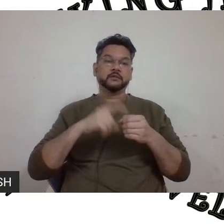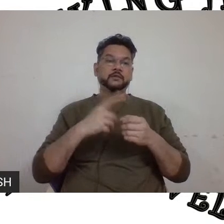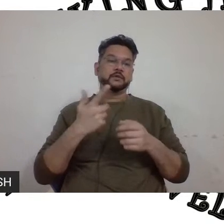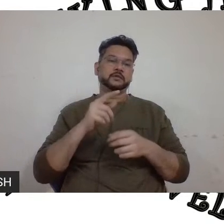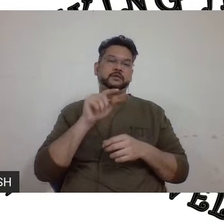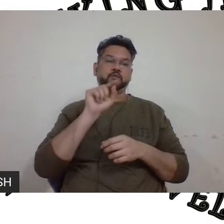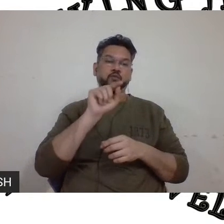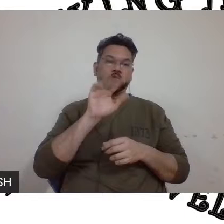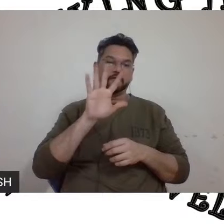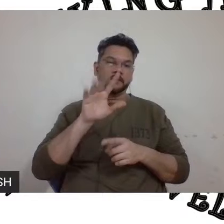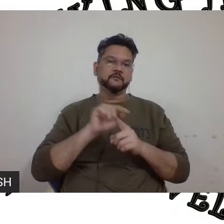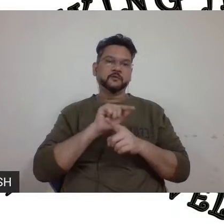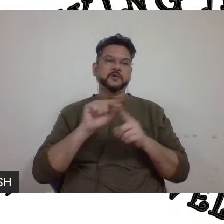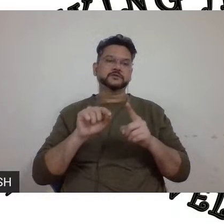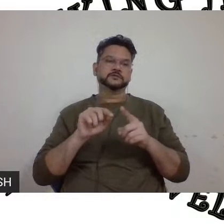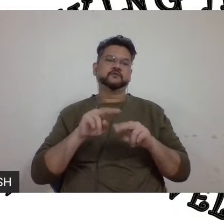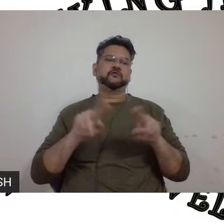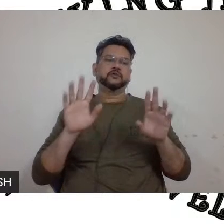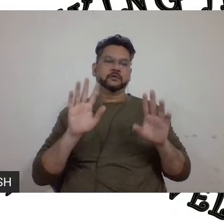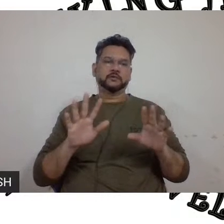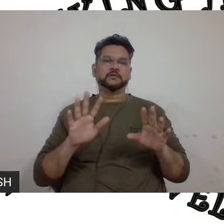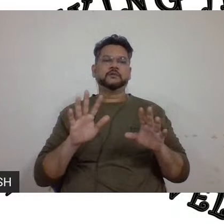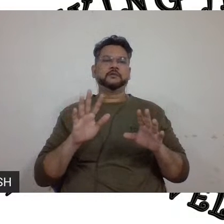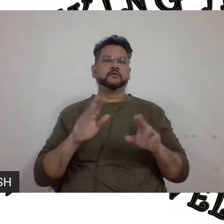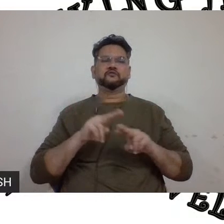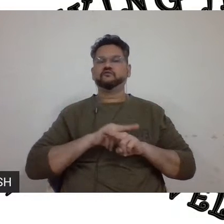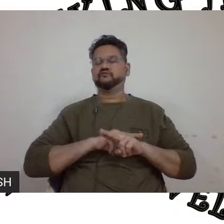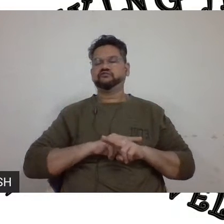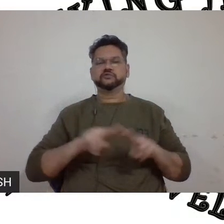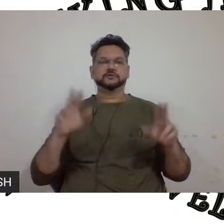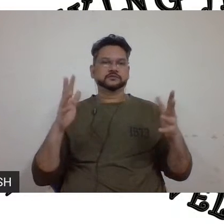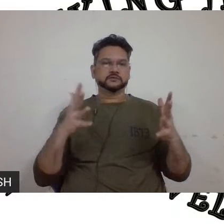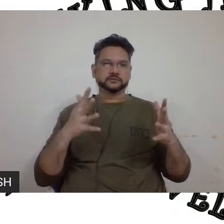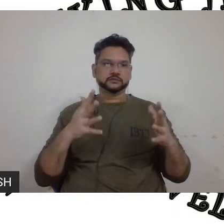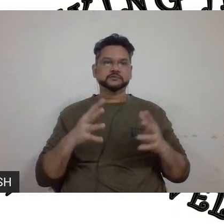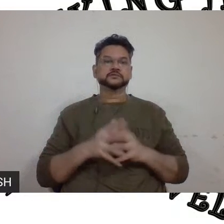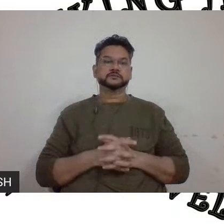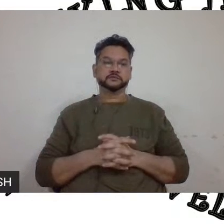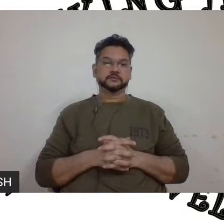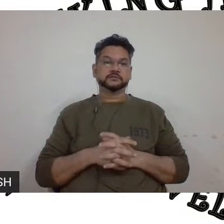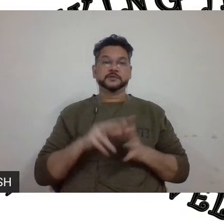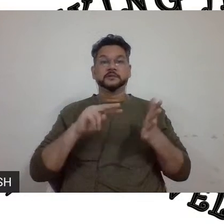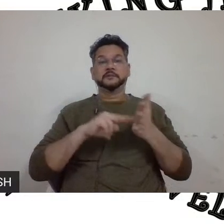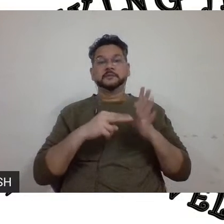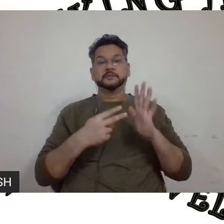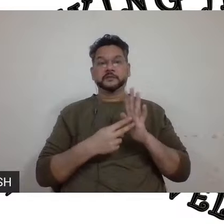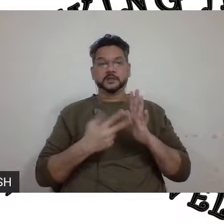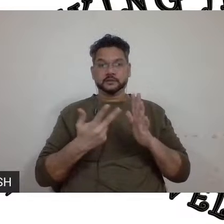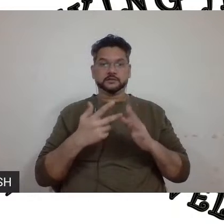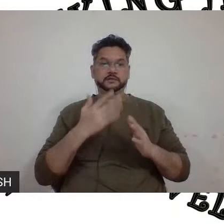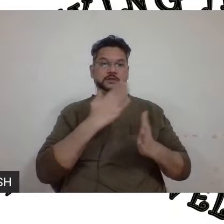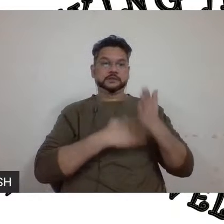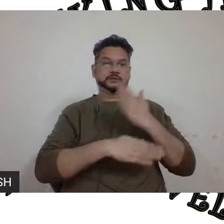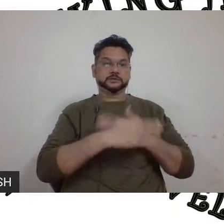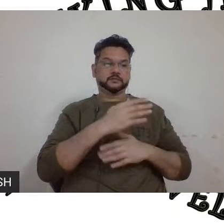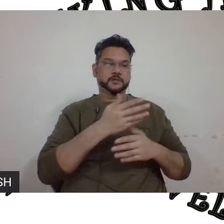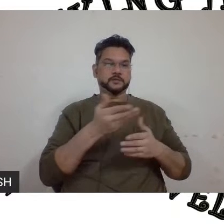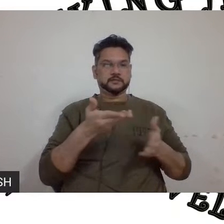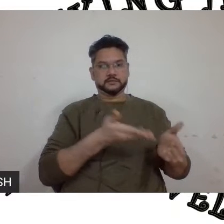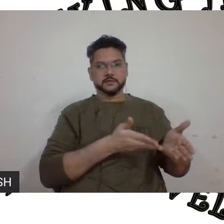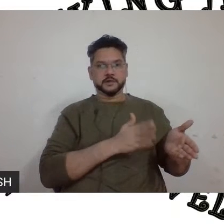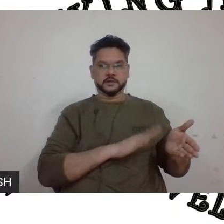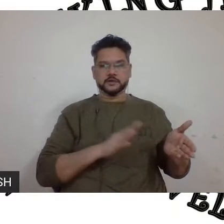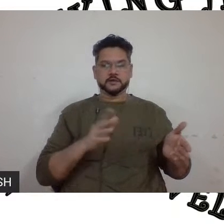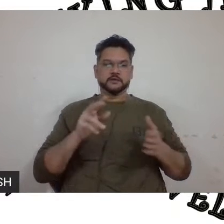It means the seats which has been earmarked for the person with disabilities is still vacant near